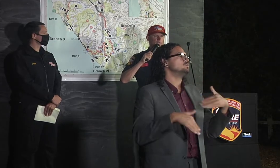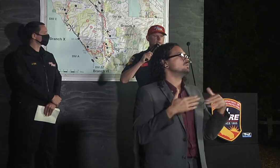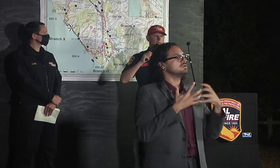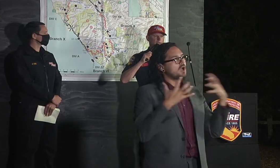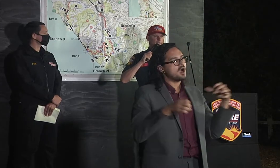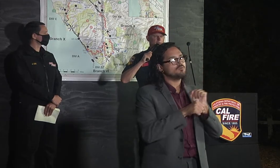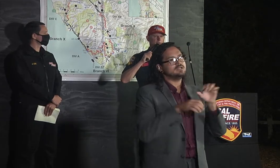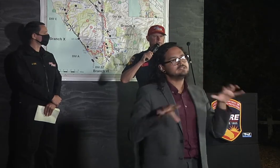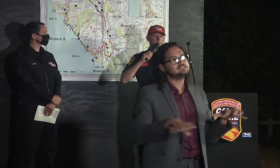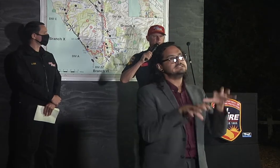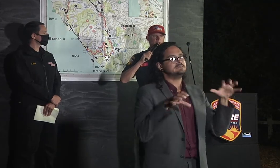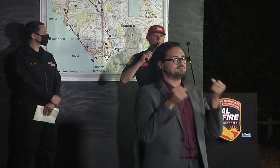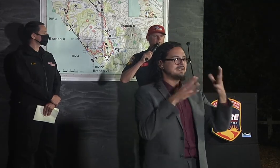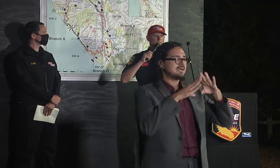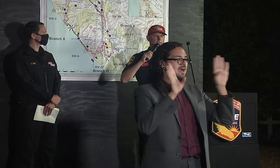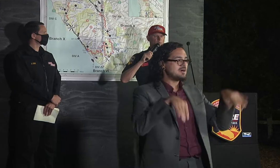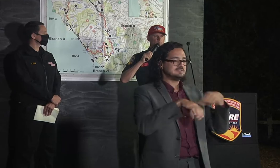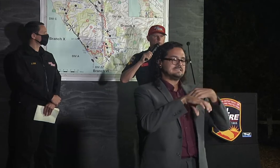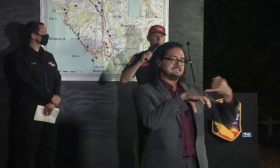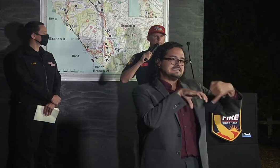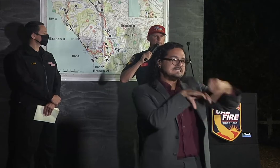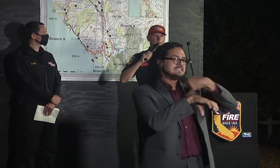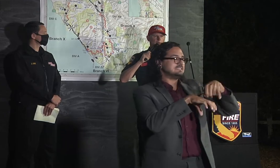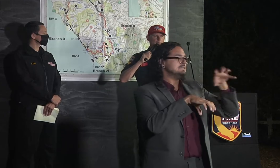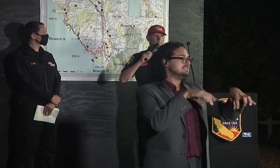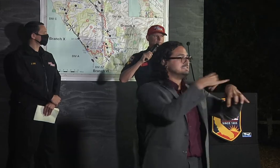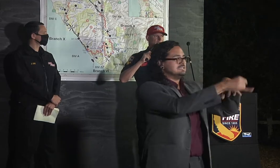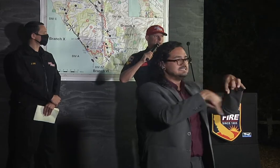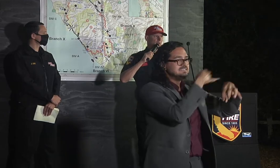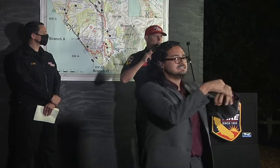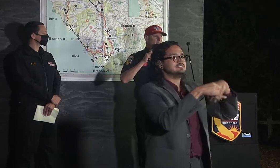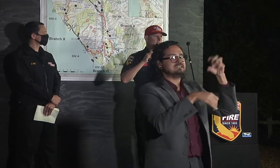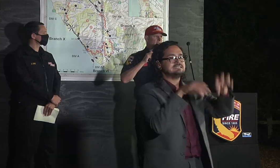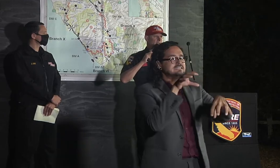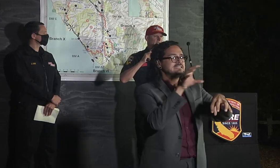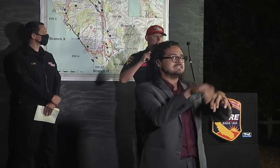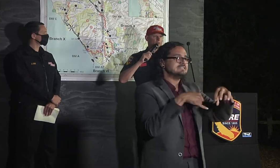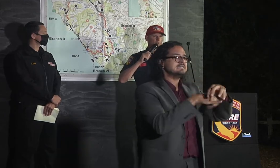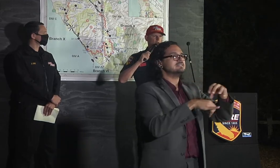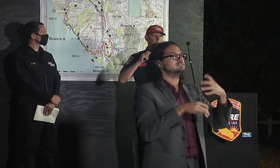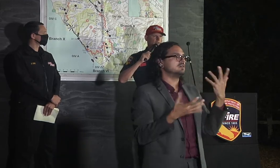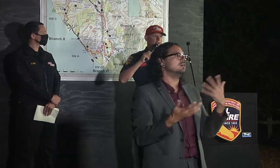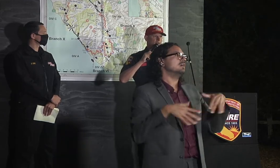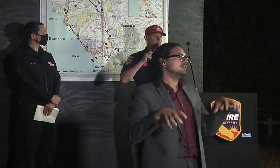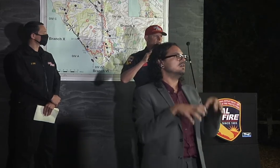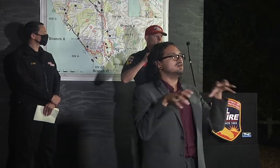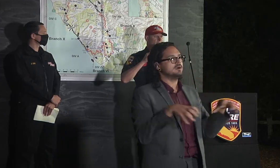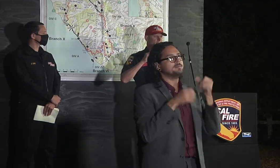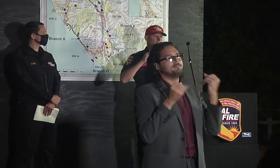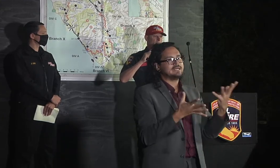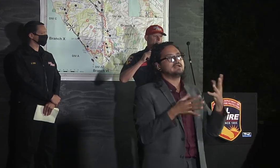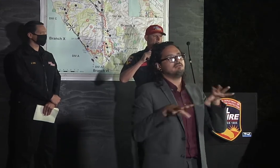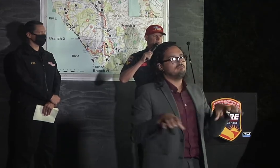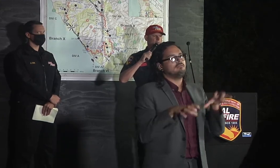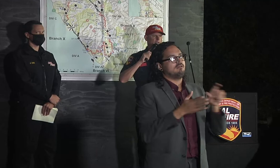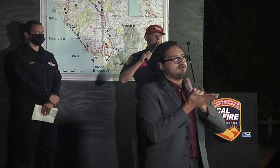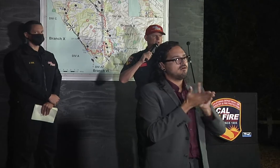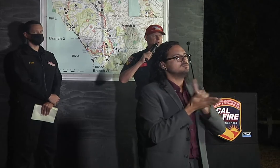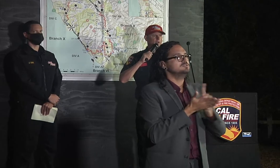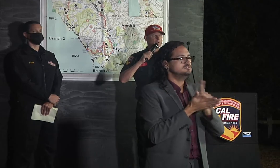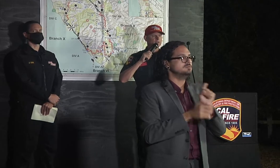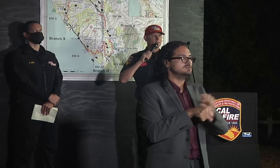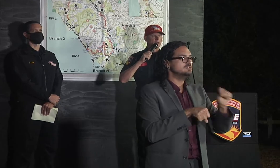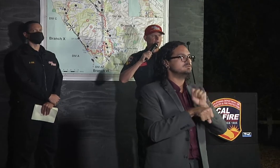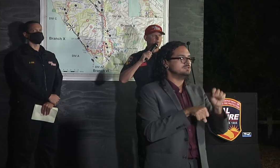homes, and it's a lot of just tedious work. Been a lot of questions about the National Guard, and the National Guard, we've got them here a couple days